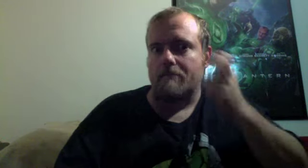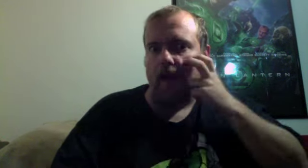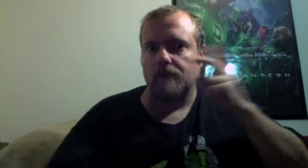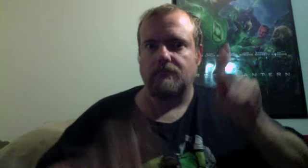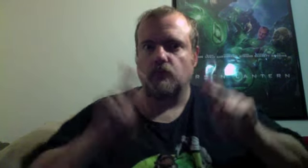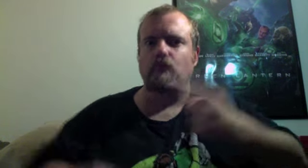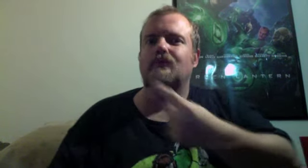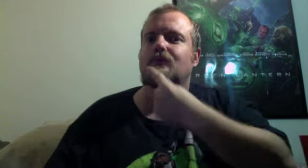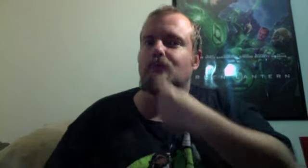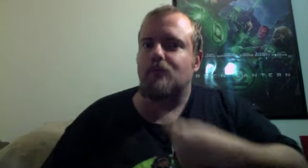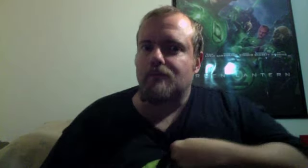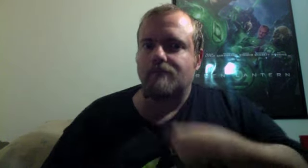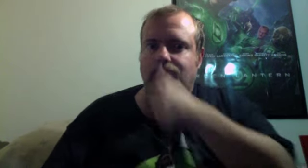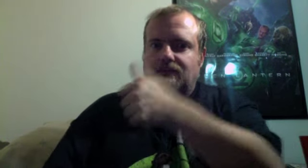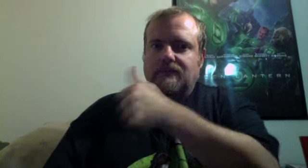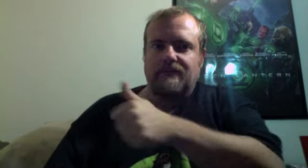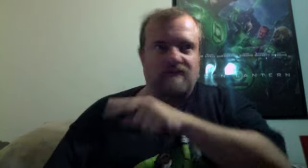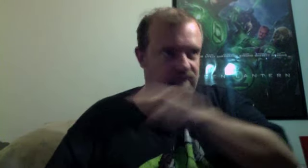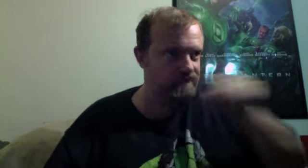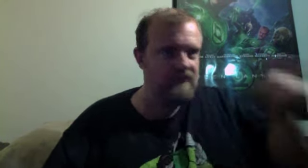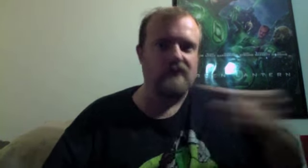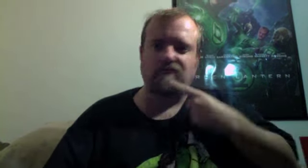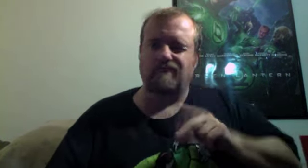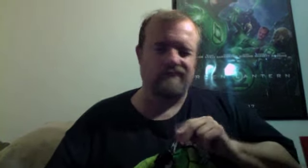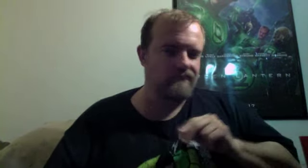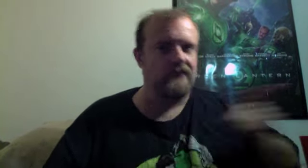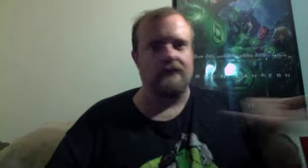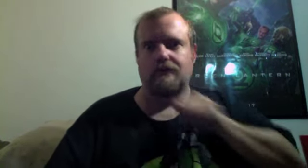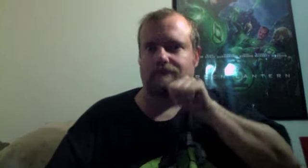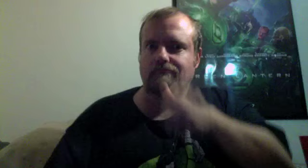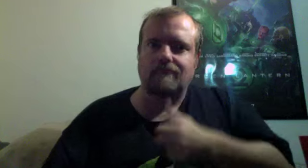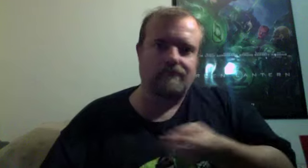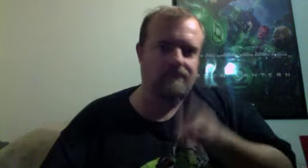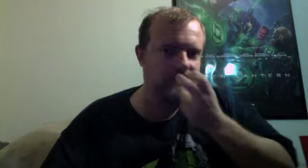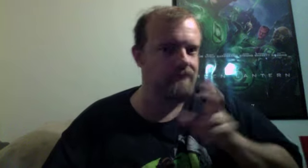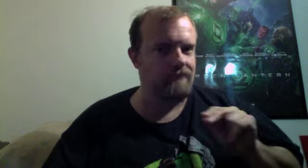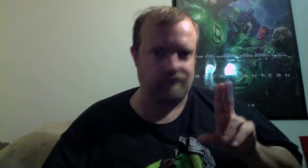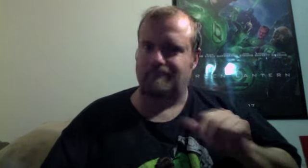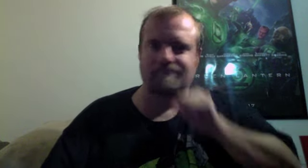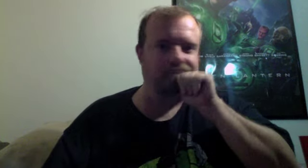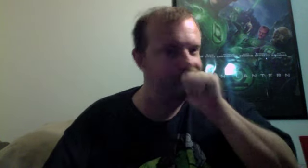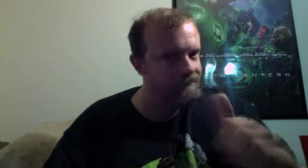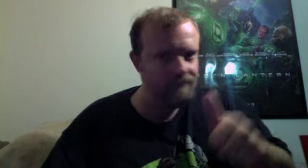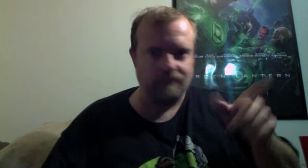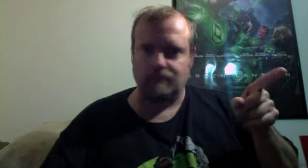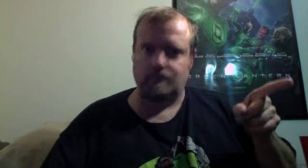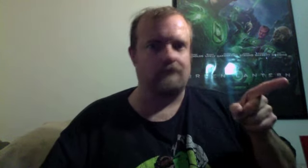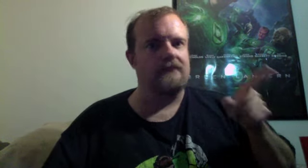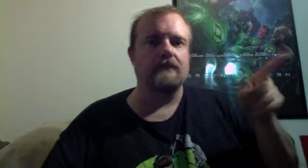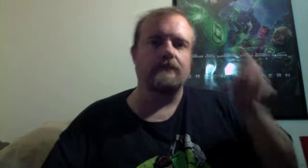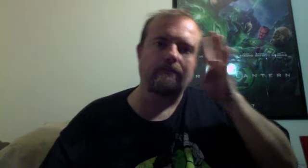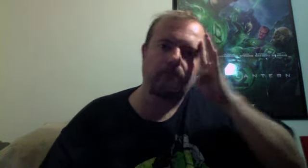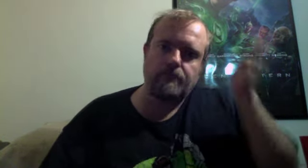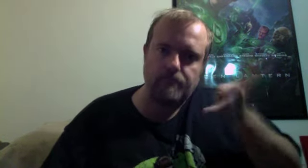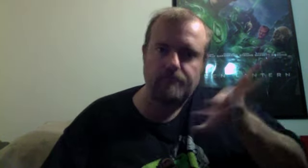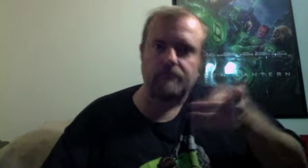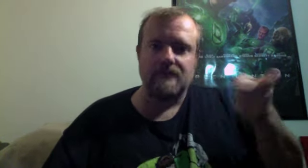The difference in height is day and night. It even works on any mattress. Bad springs hurt your back. But Furniture Fix adds